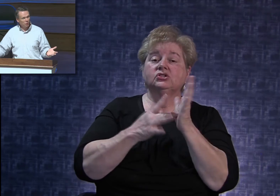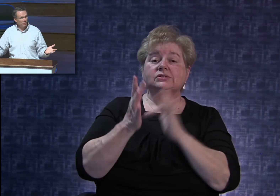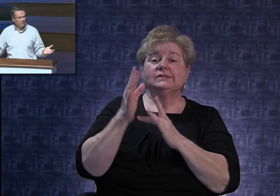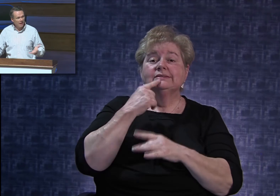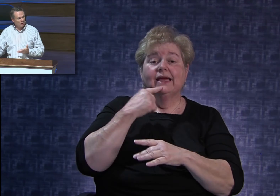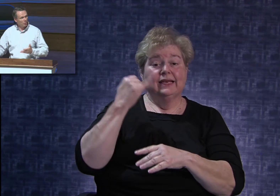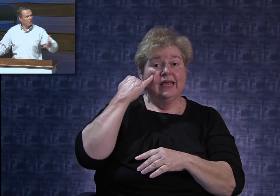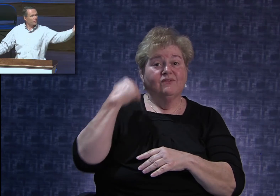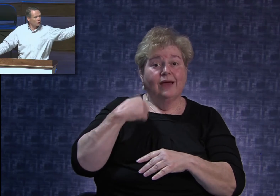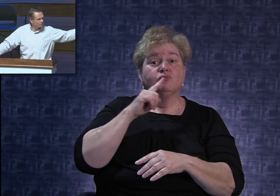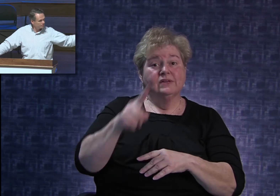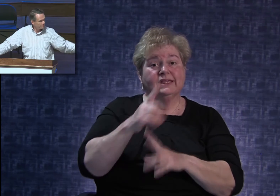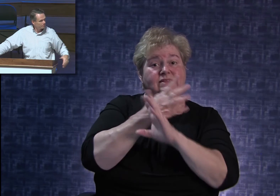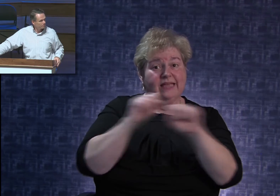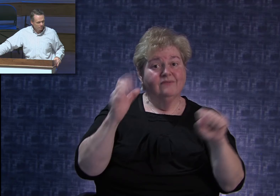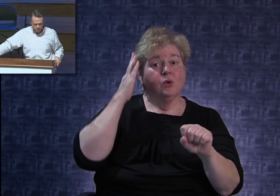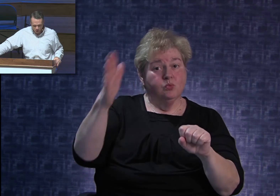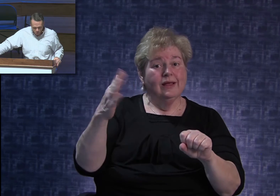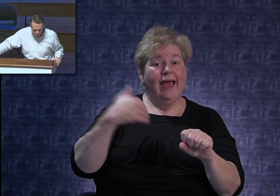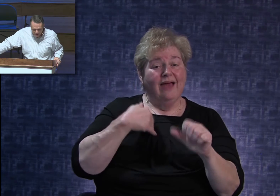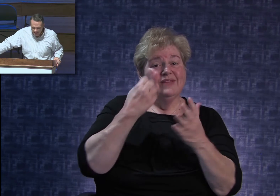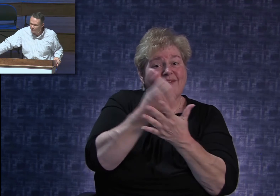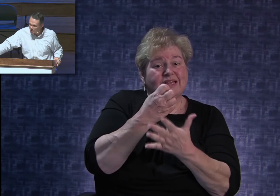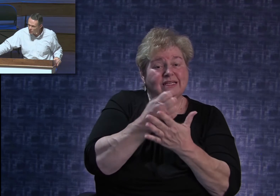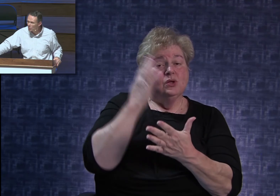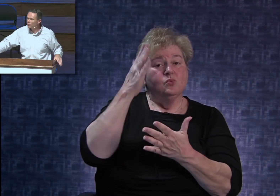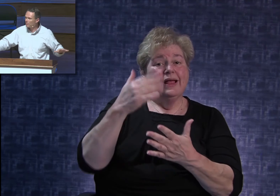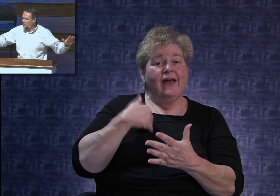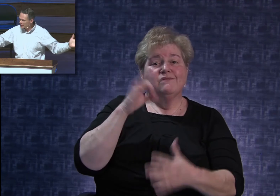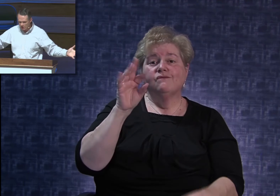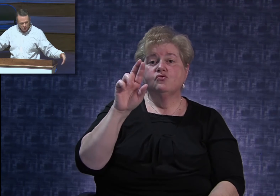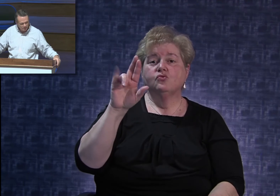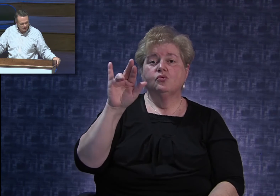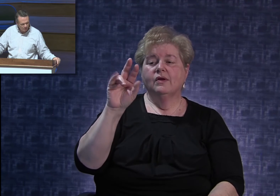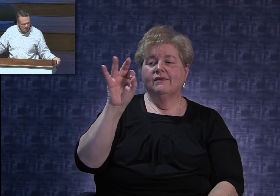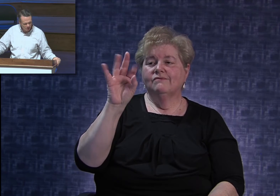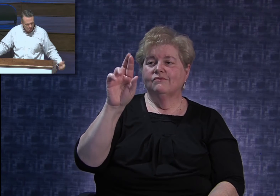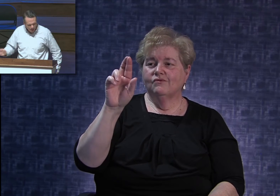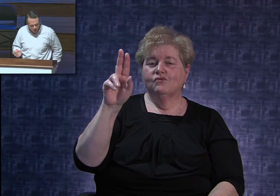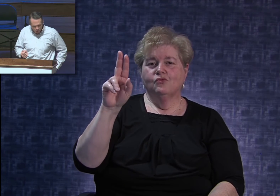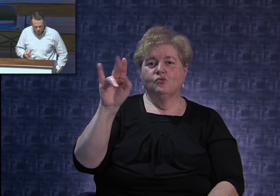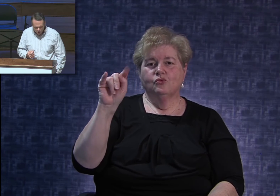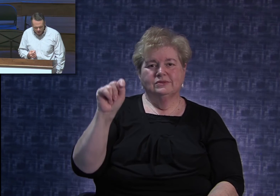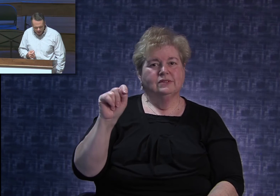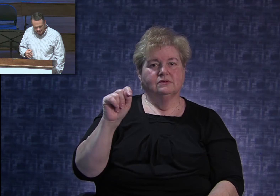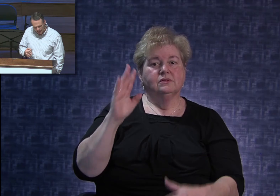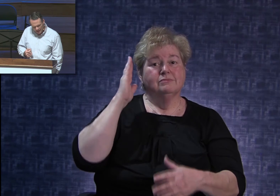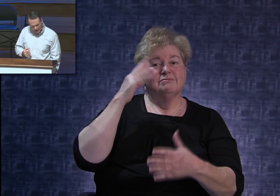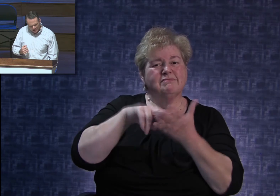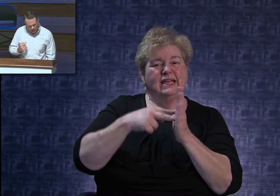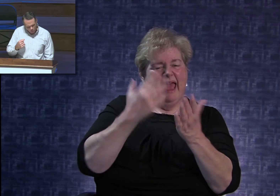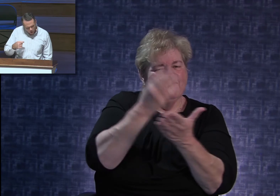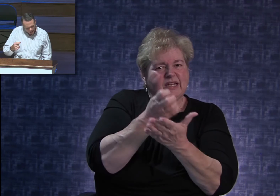I'm truly saved, there will be fruit. There will be a visual representation of my salvation. Notice Paul says